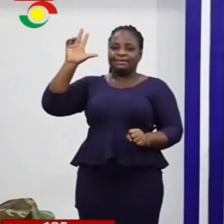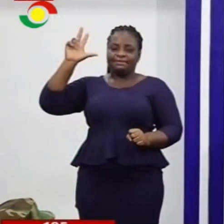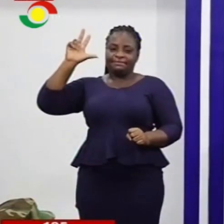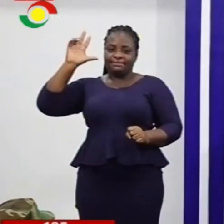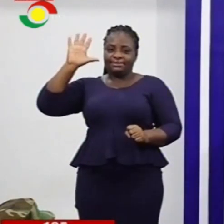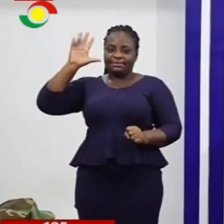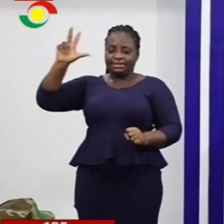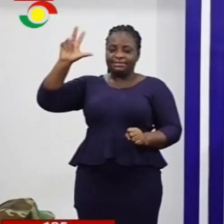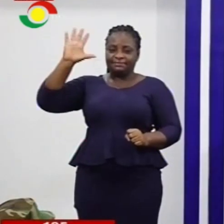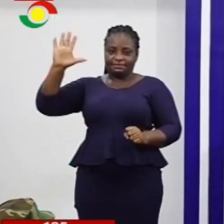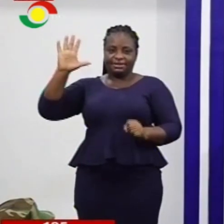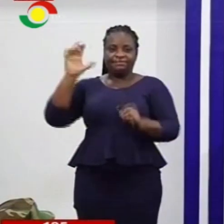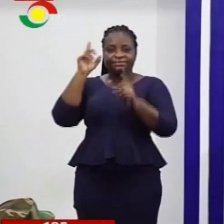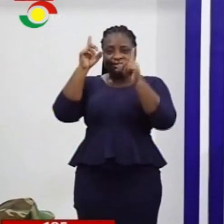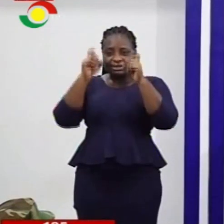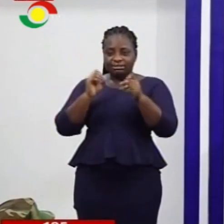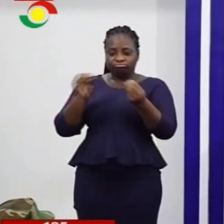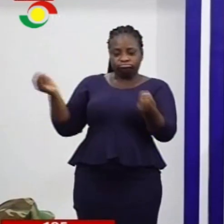In total,